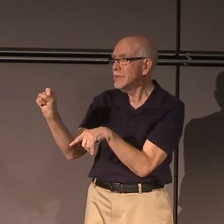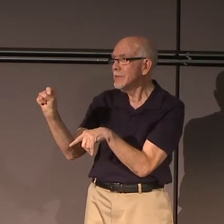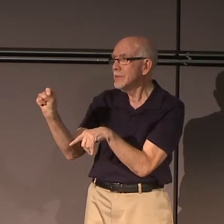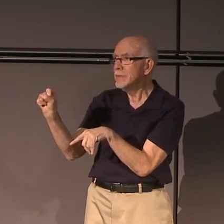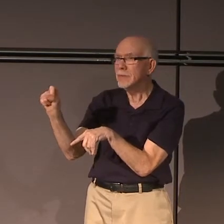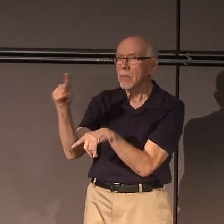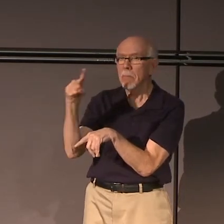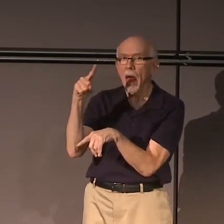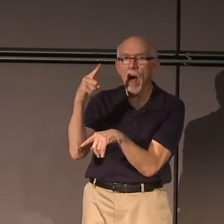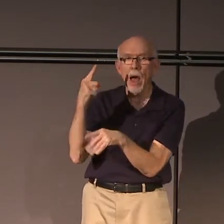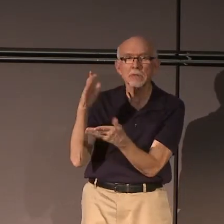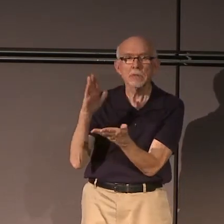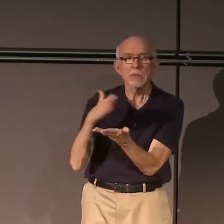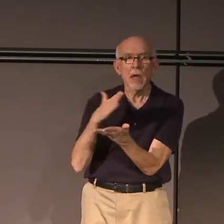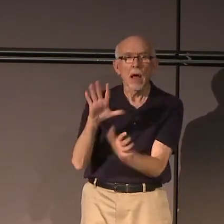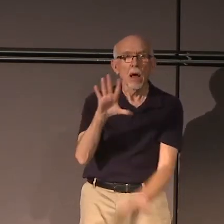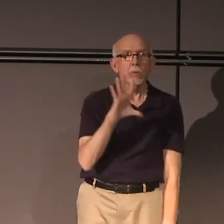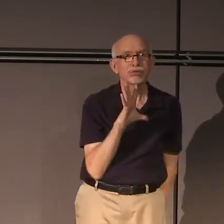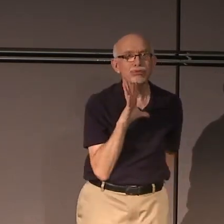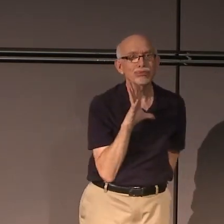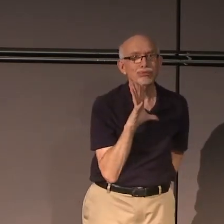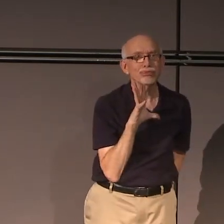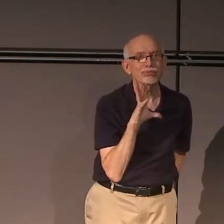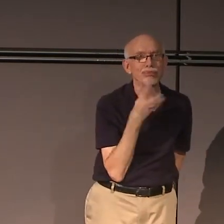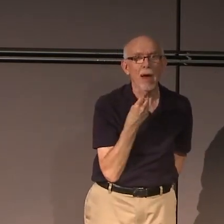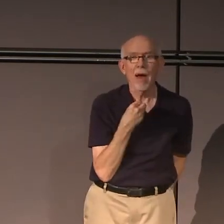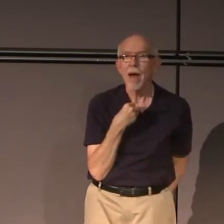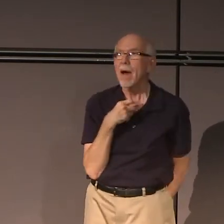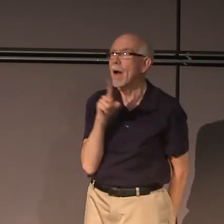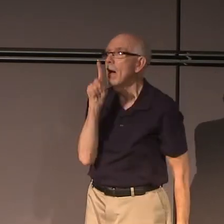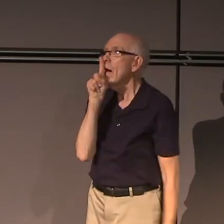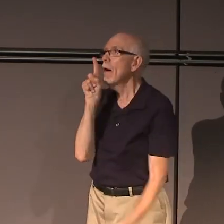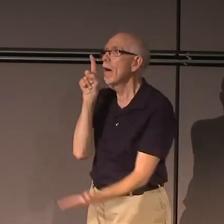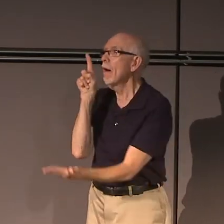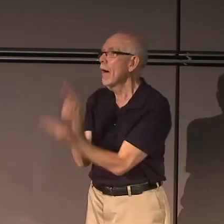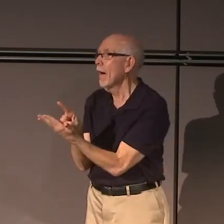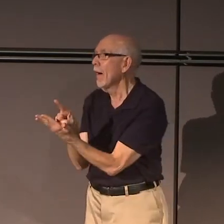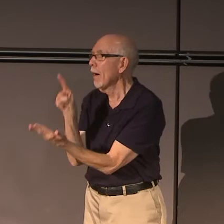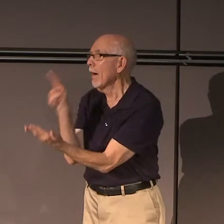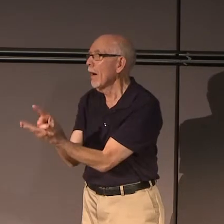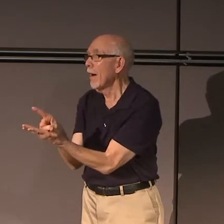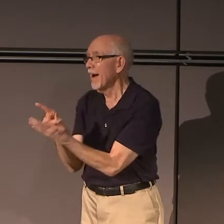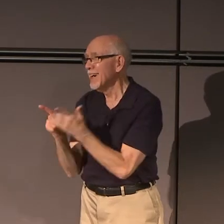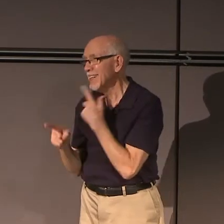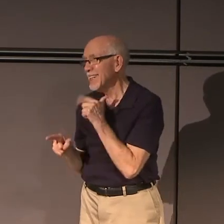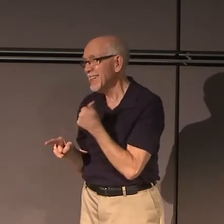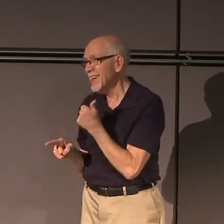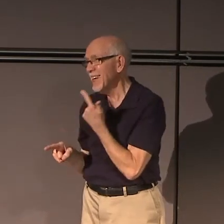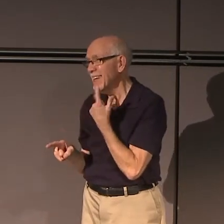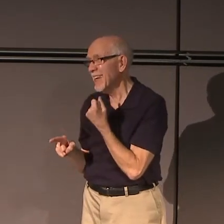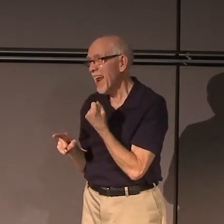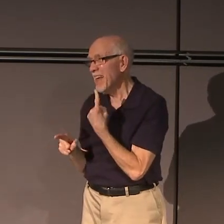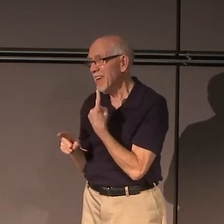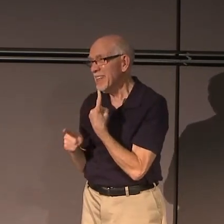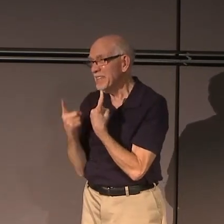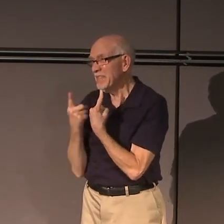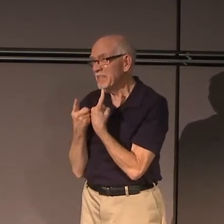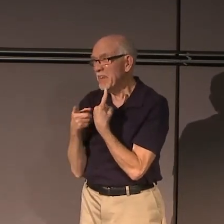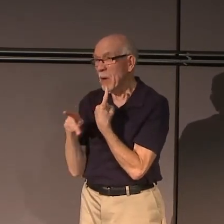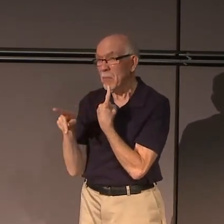But then along came Diana Ross. I liked Diana Ross. She was a gorgeous singer. I was only